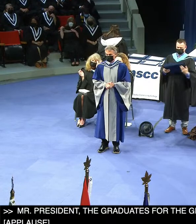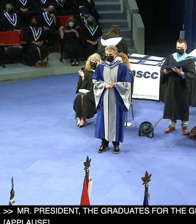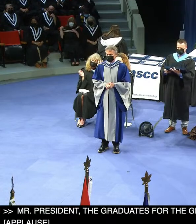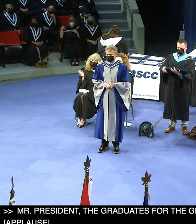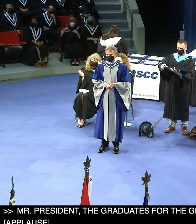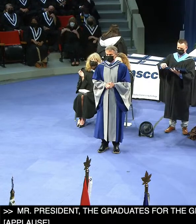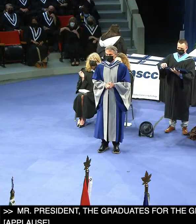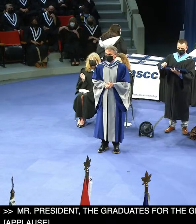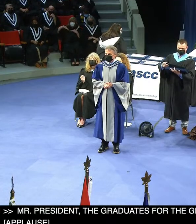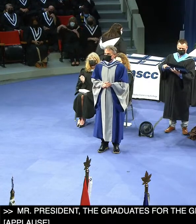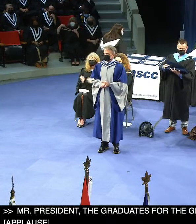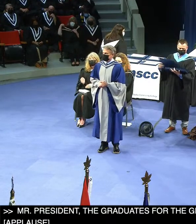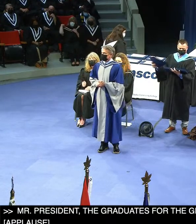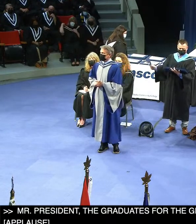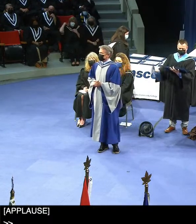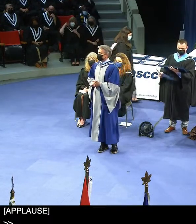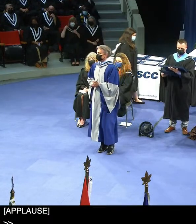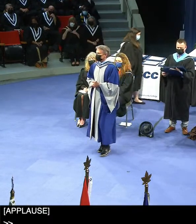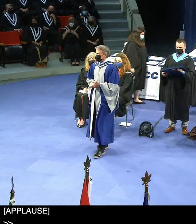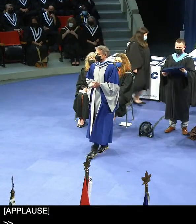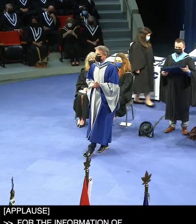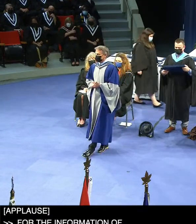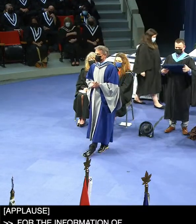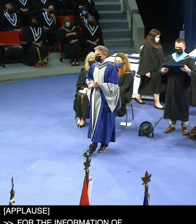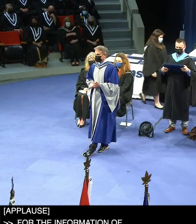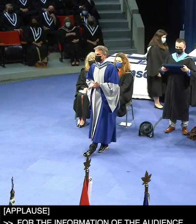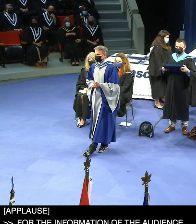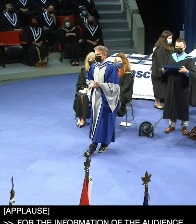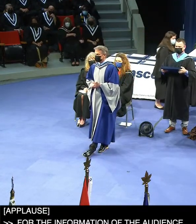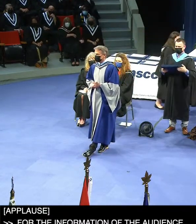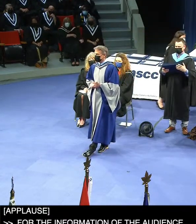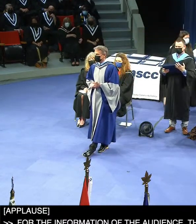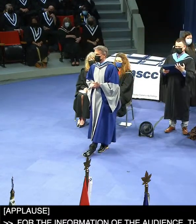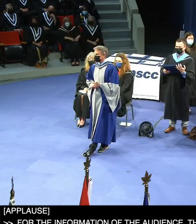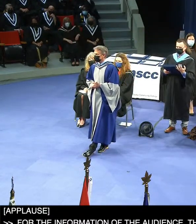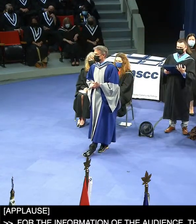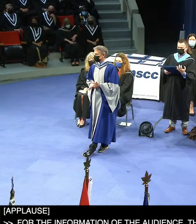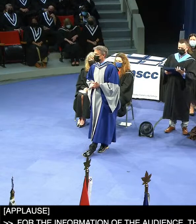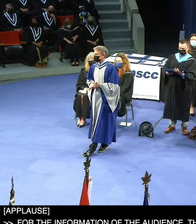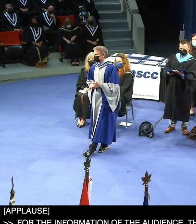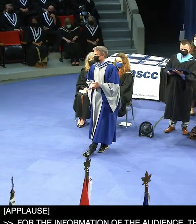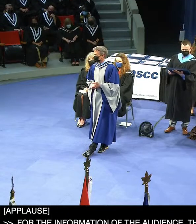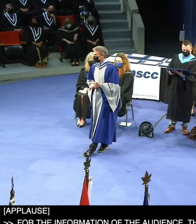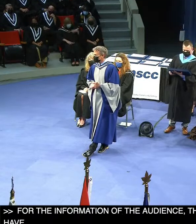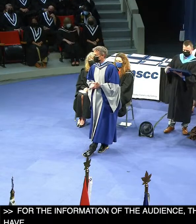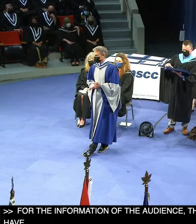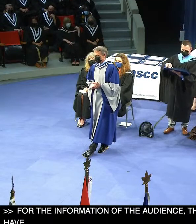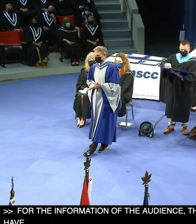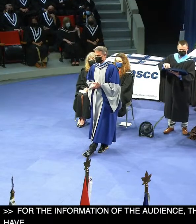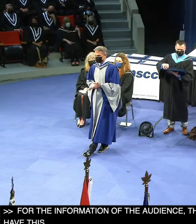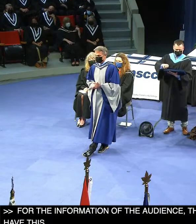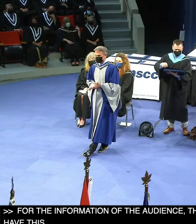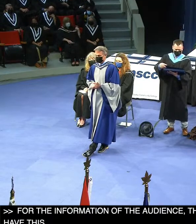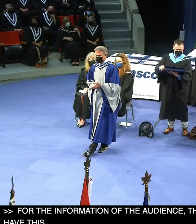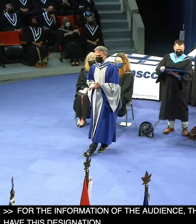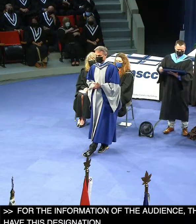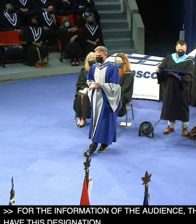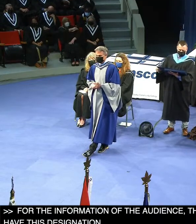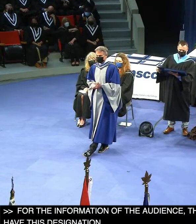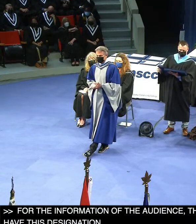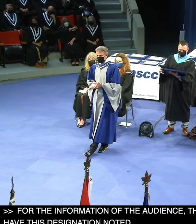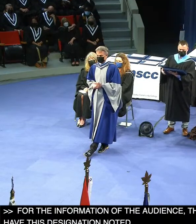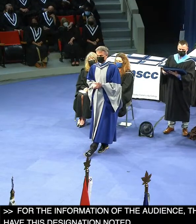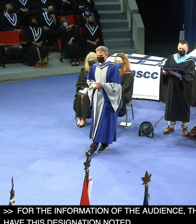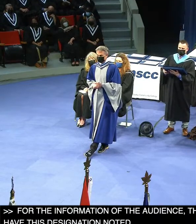For the information of the audience, those students who attain honor standing have this designation noted in the program. Congratulations for